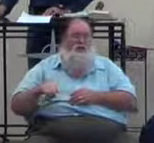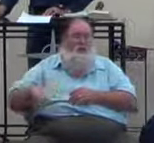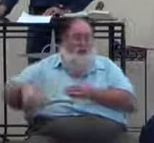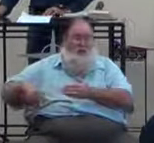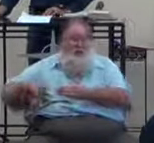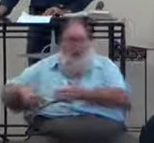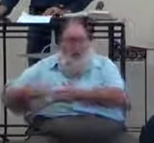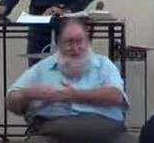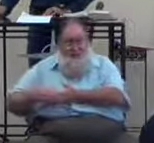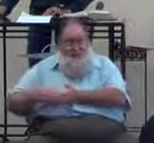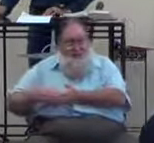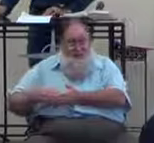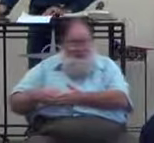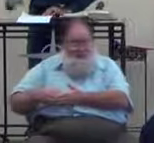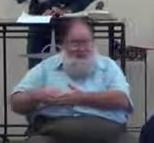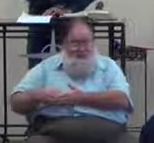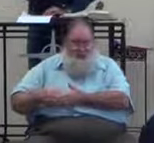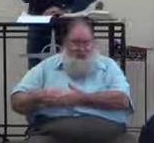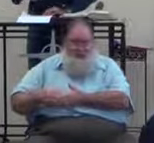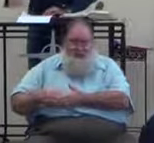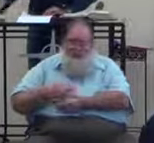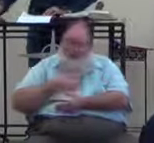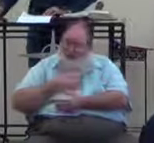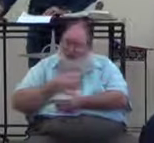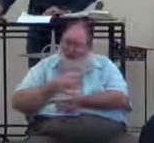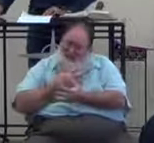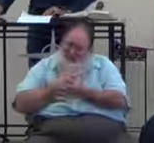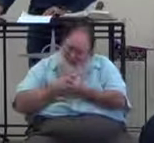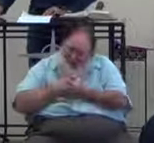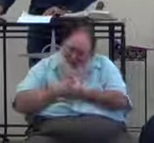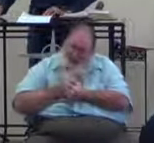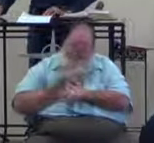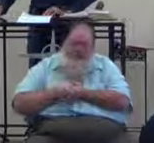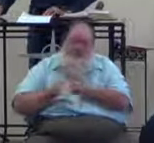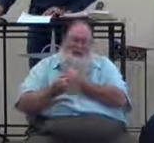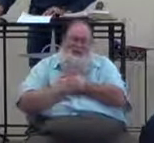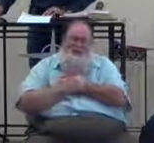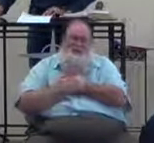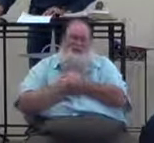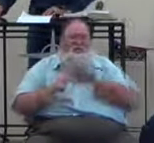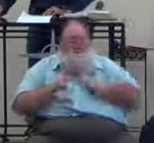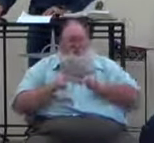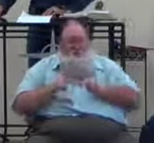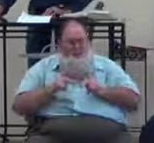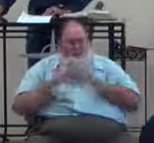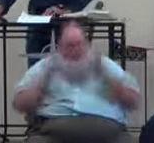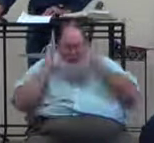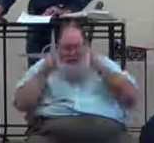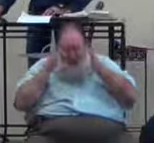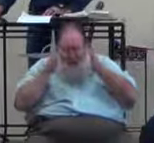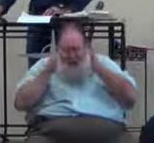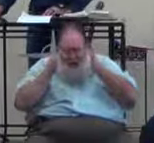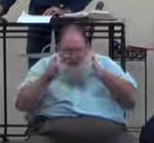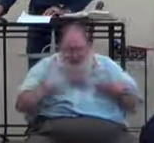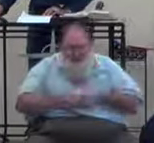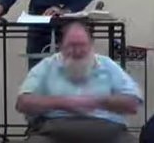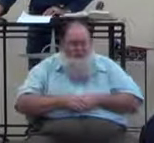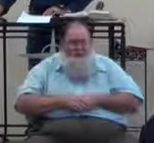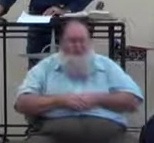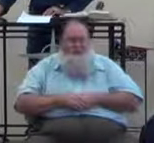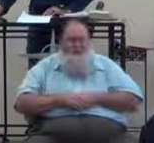Craving for that love, people listen. It says they all paid close attention.